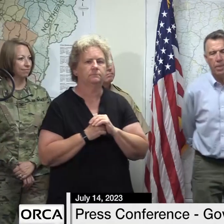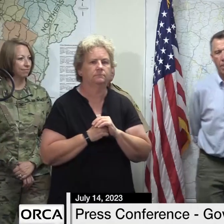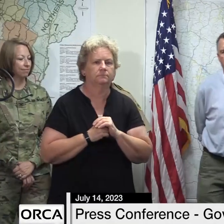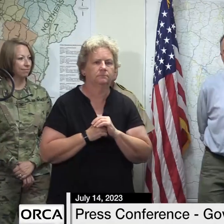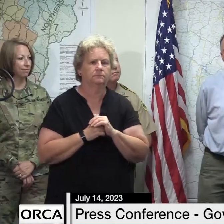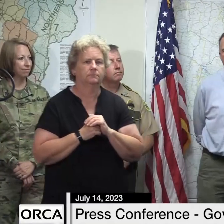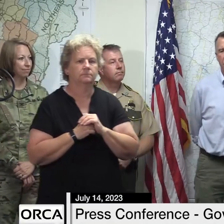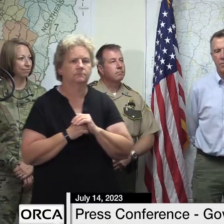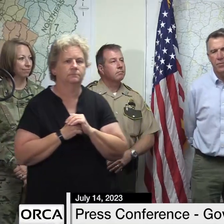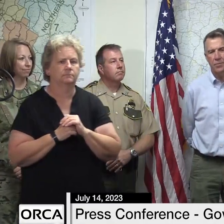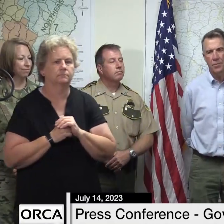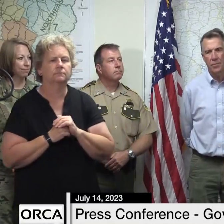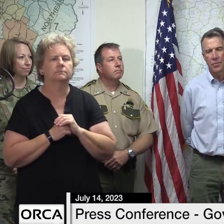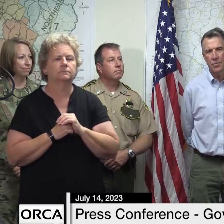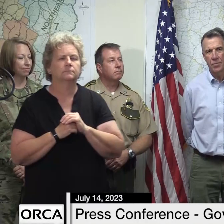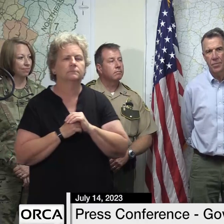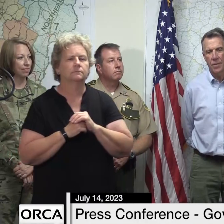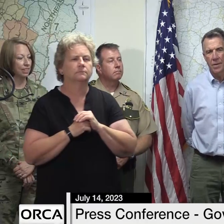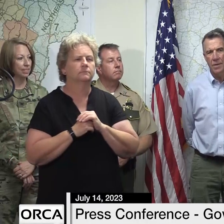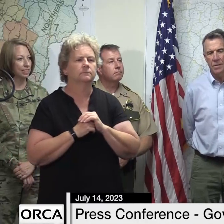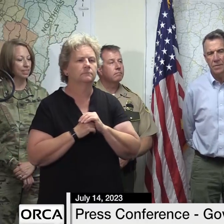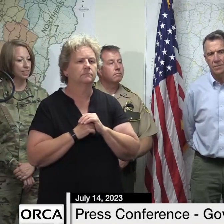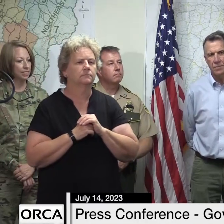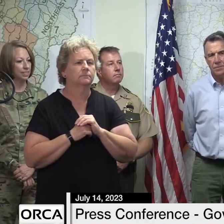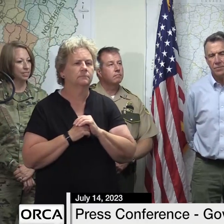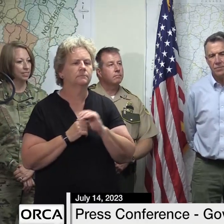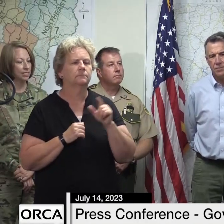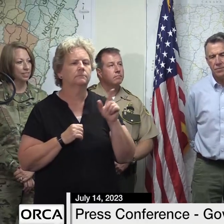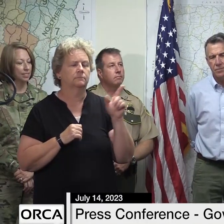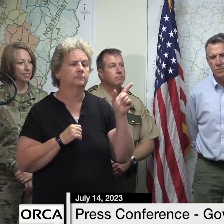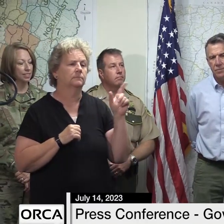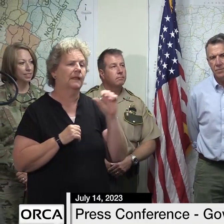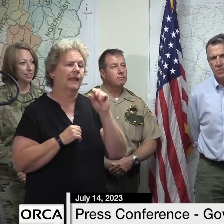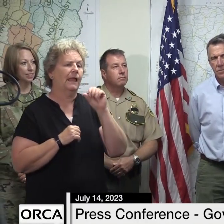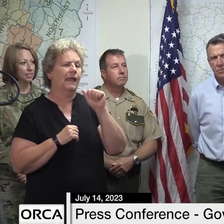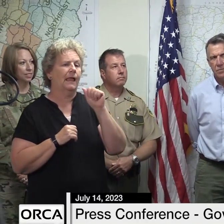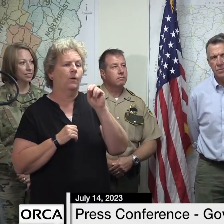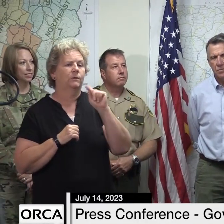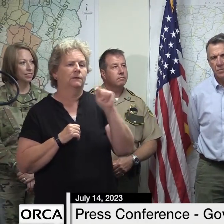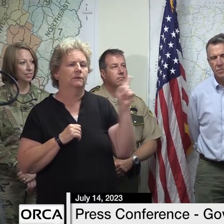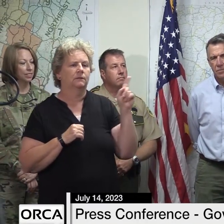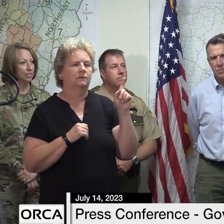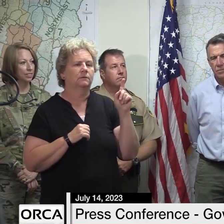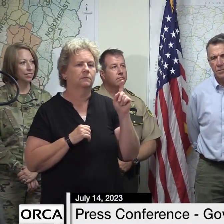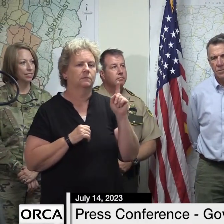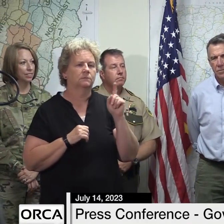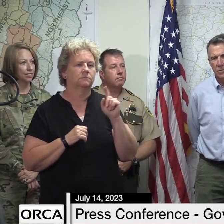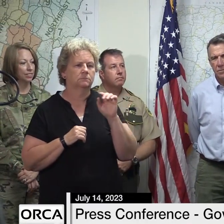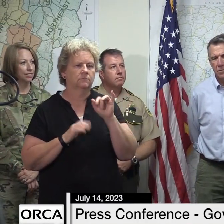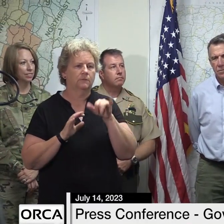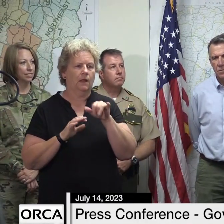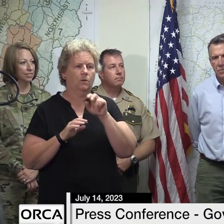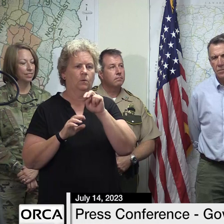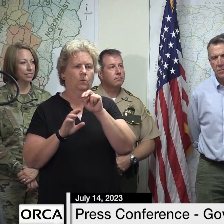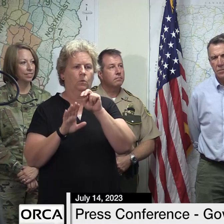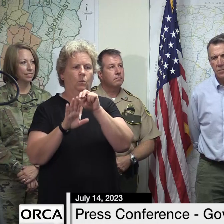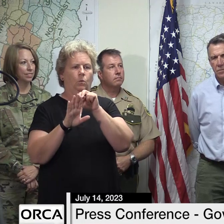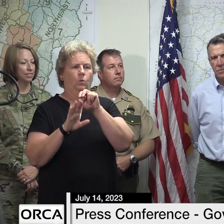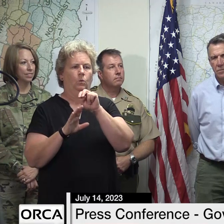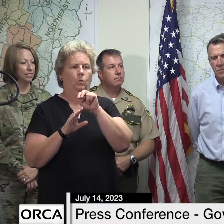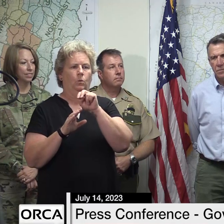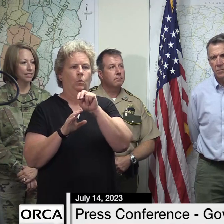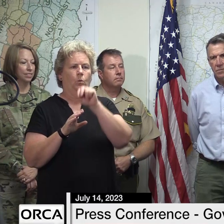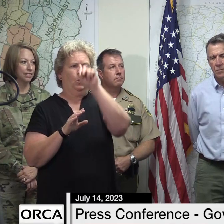From the AOT perspective, the majority of those towns that I mentioned are in northwestern Vermont, where there was much less impact from